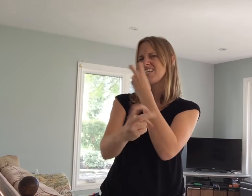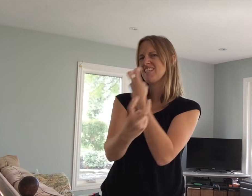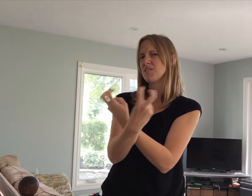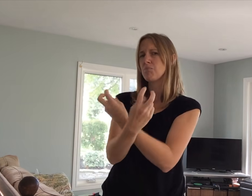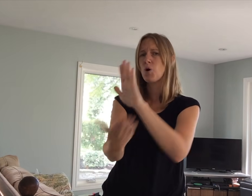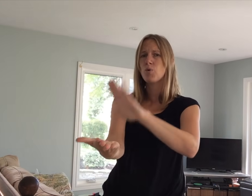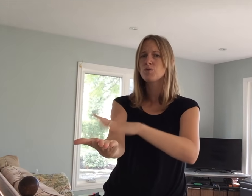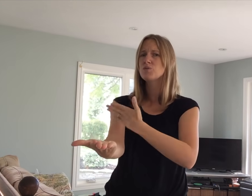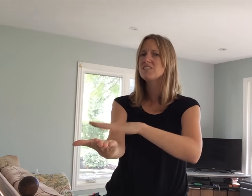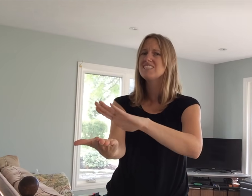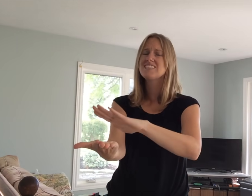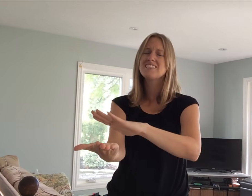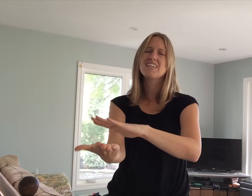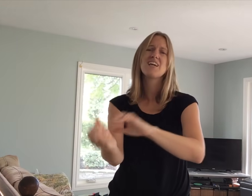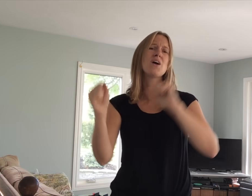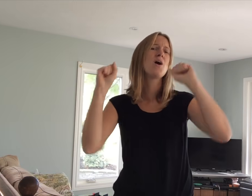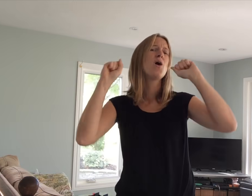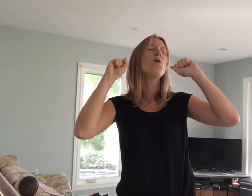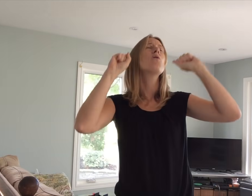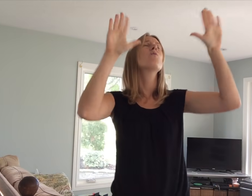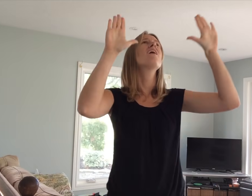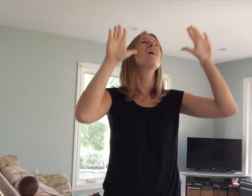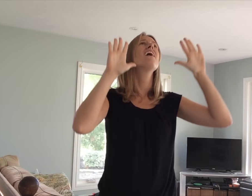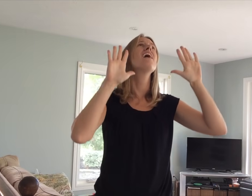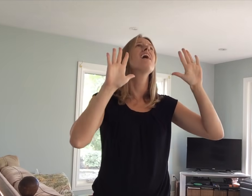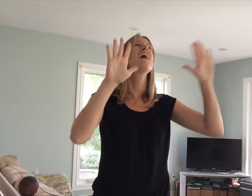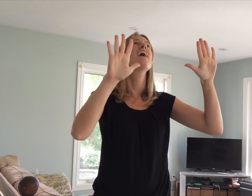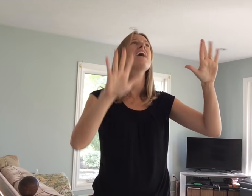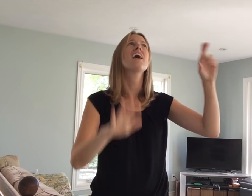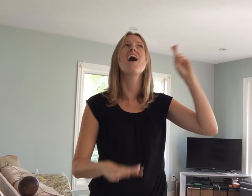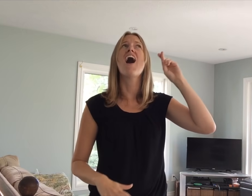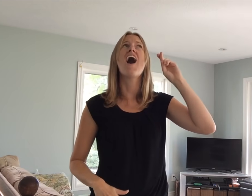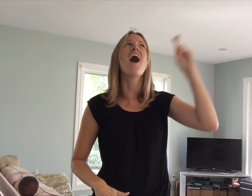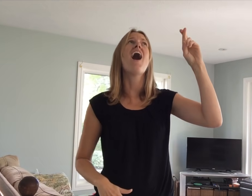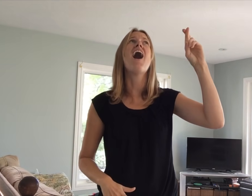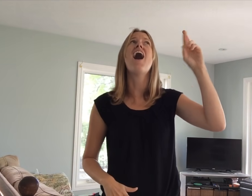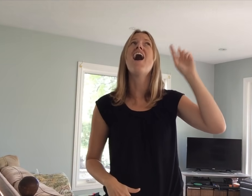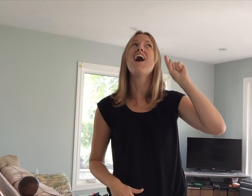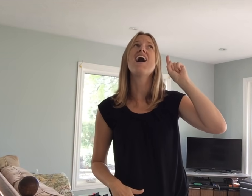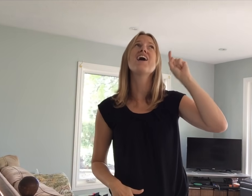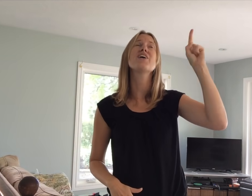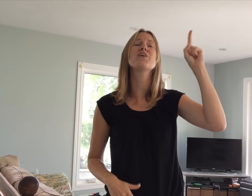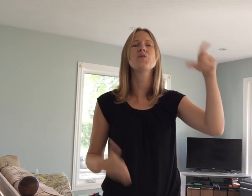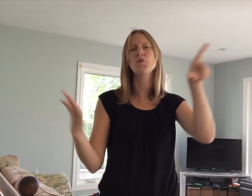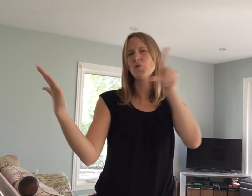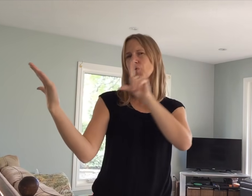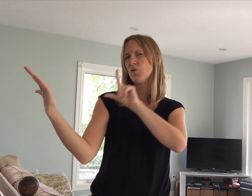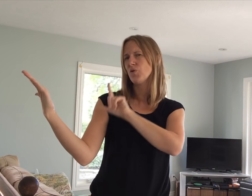These bones will sing Great are you,